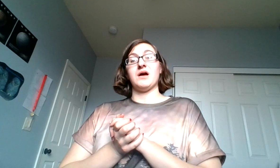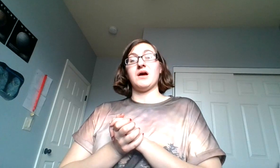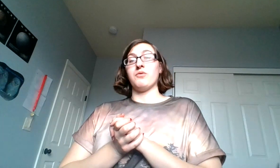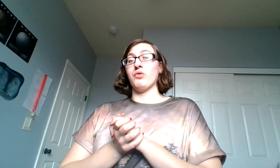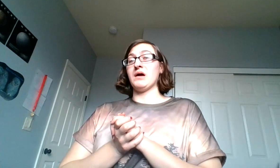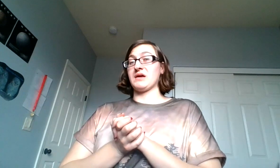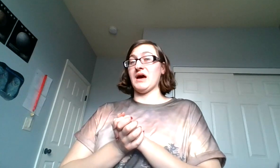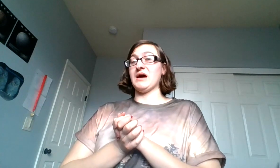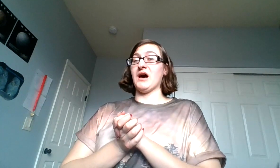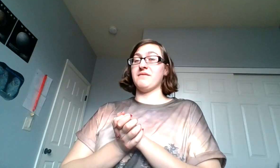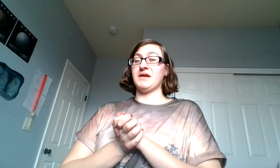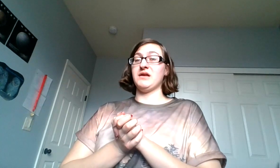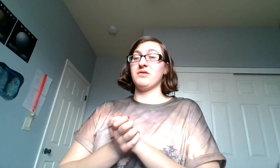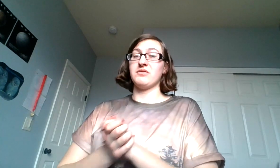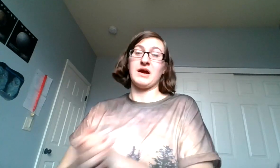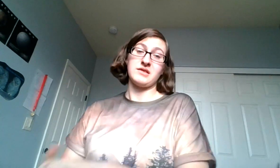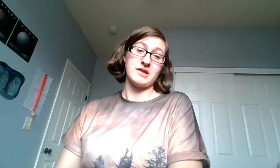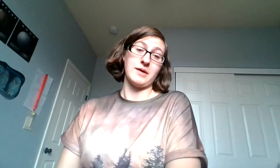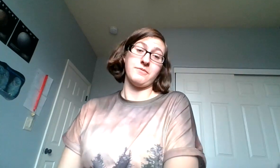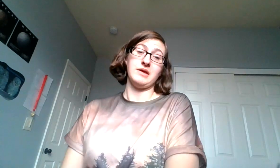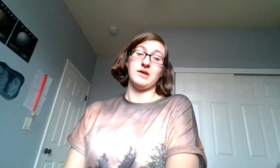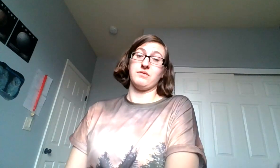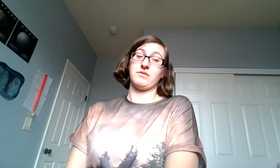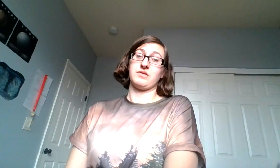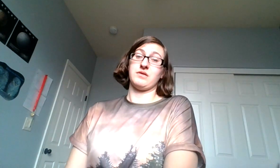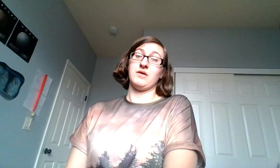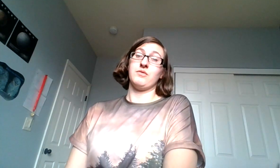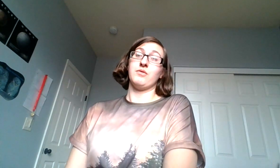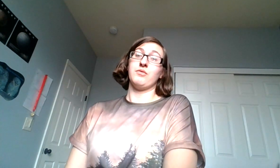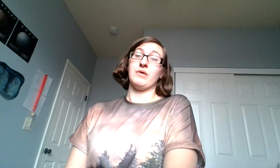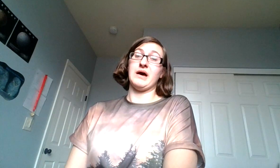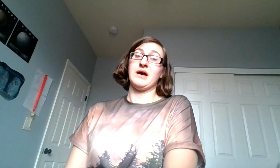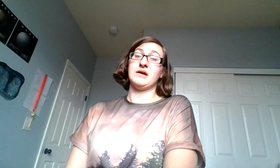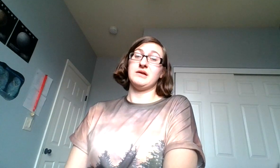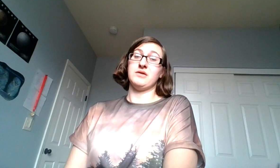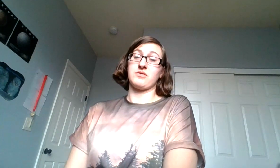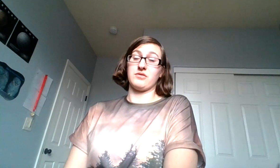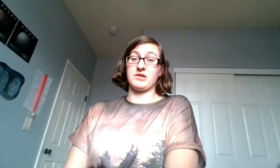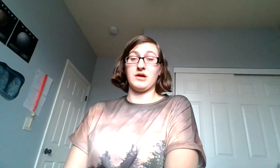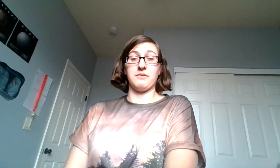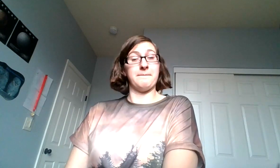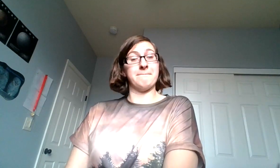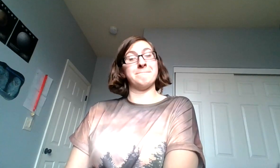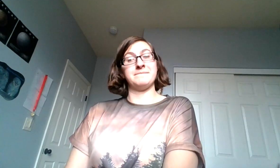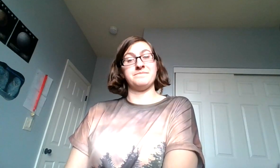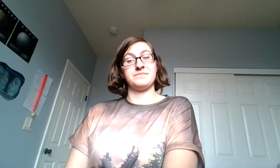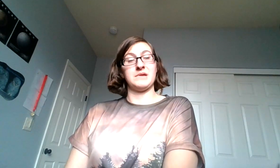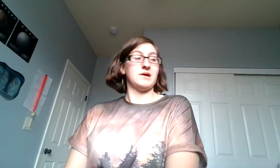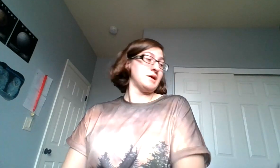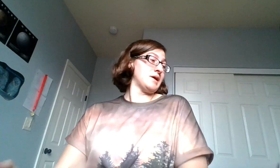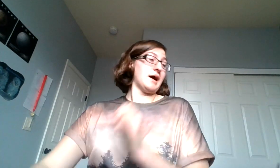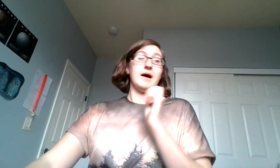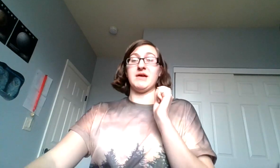What kind of hobby you guys typically use? What you going to do? I might say